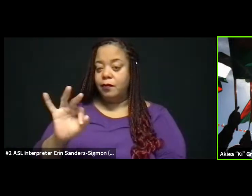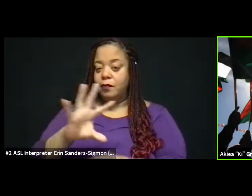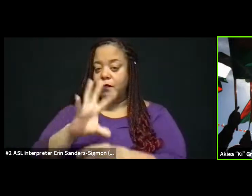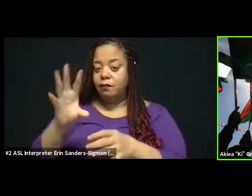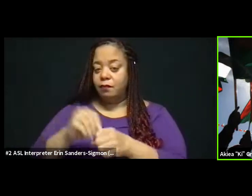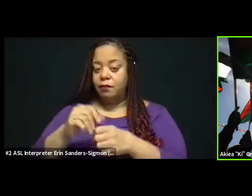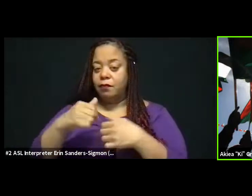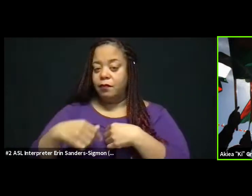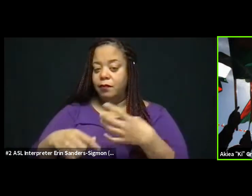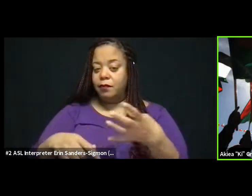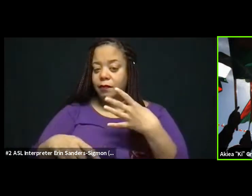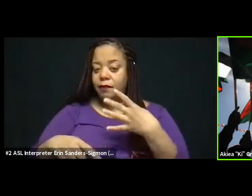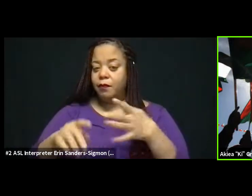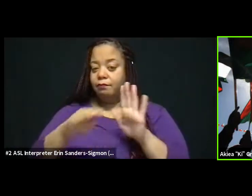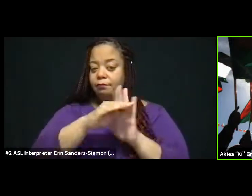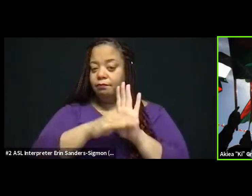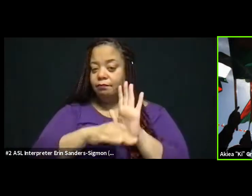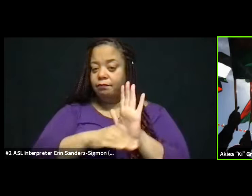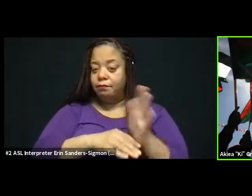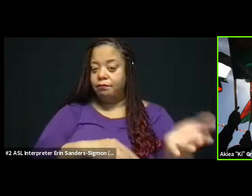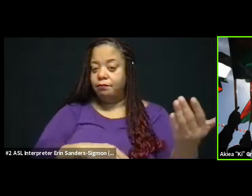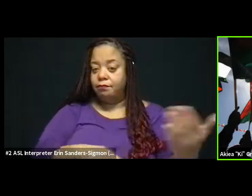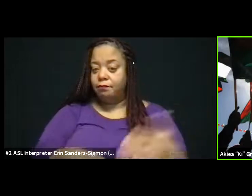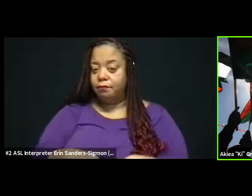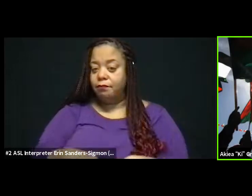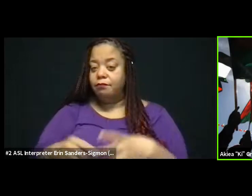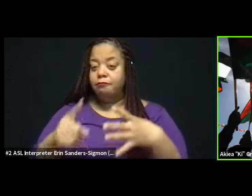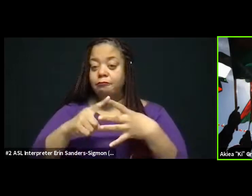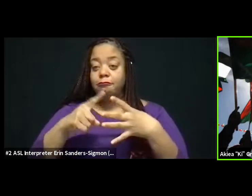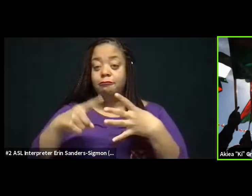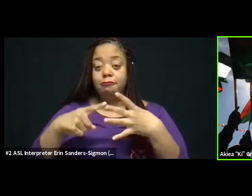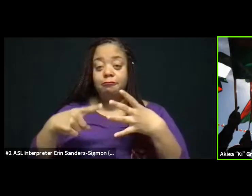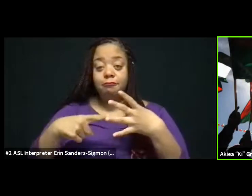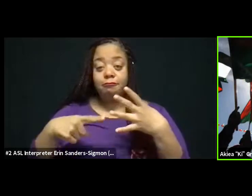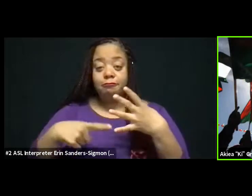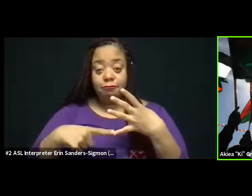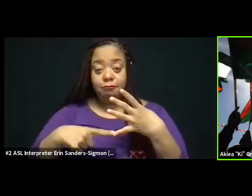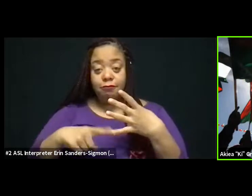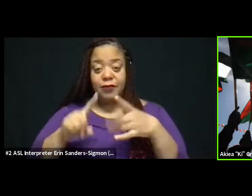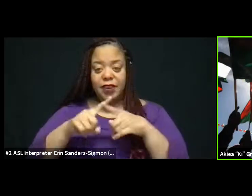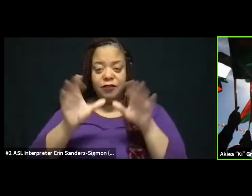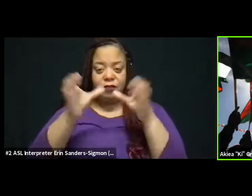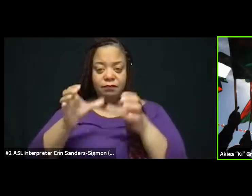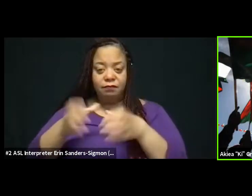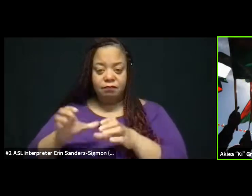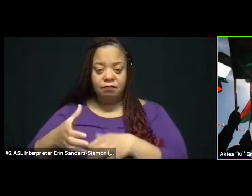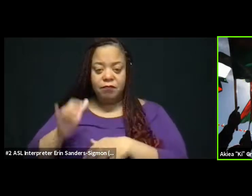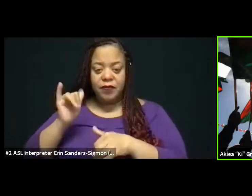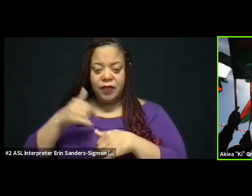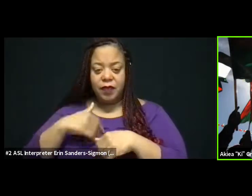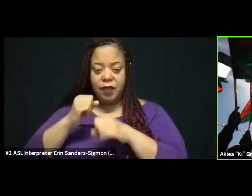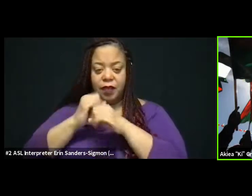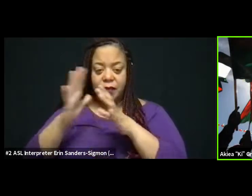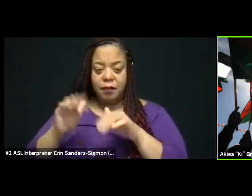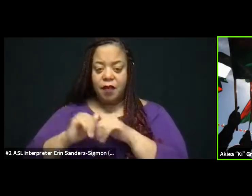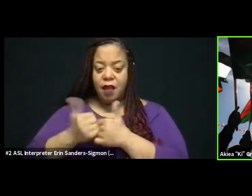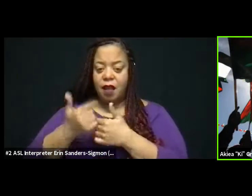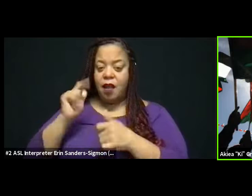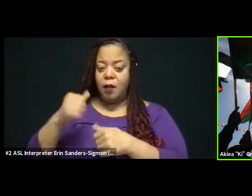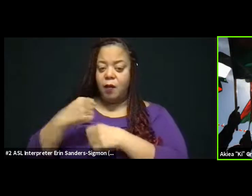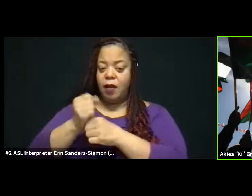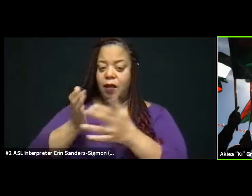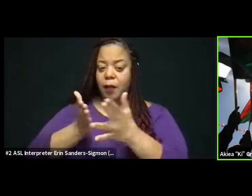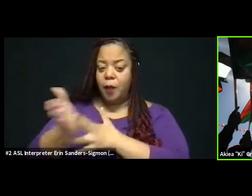which I create those resources are through these mixtapes I created. So I created this thing called a